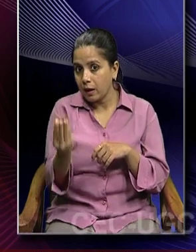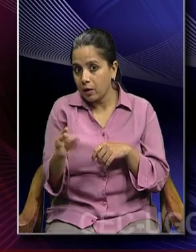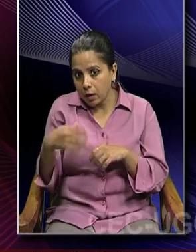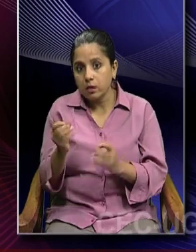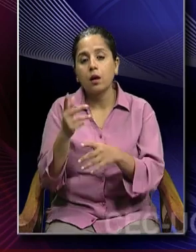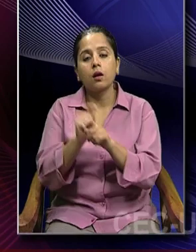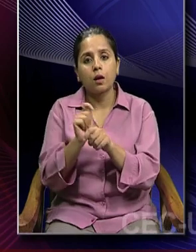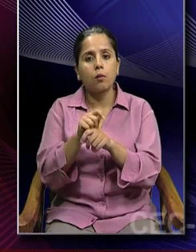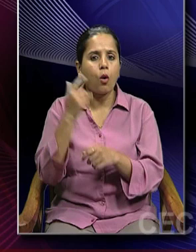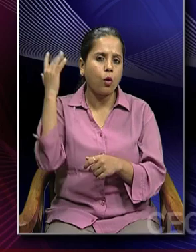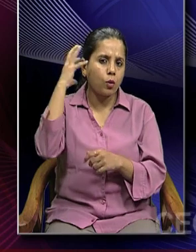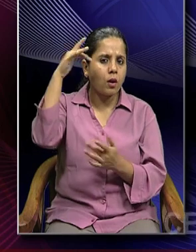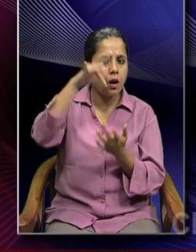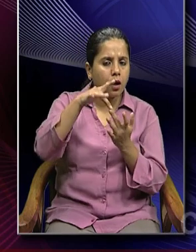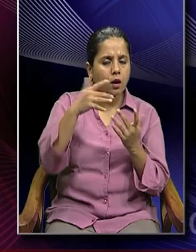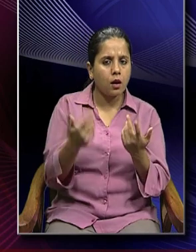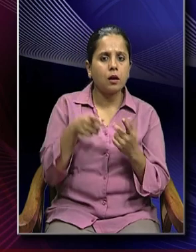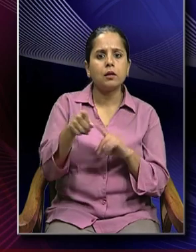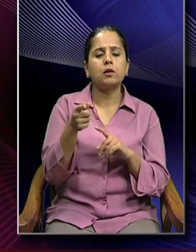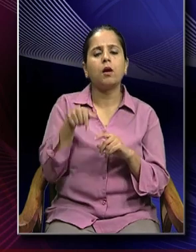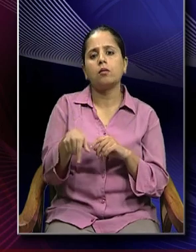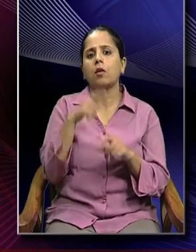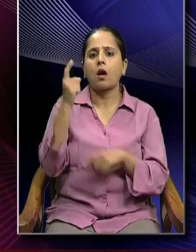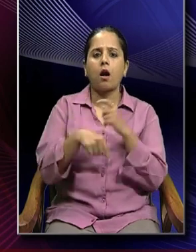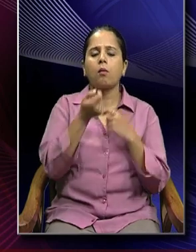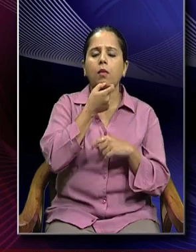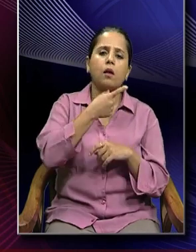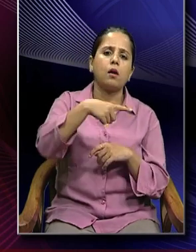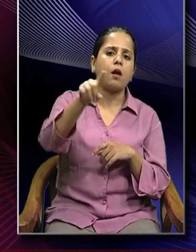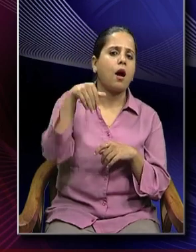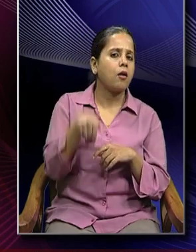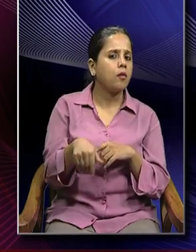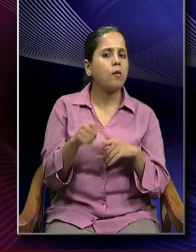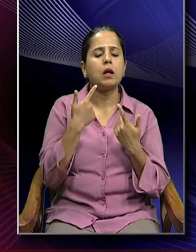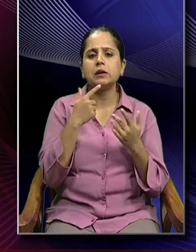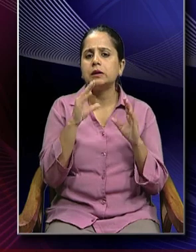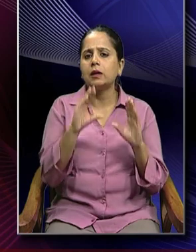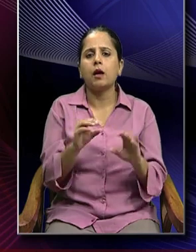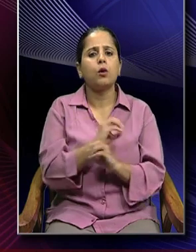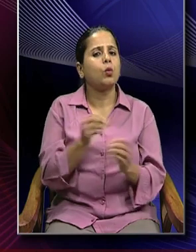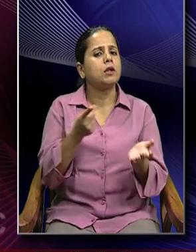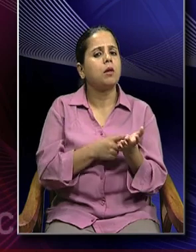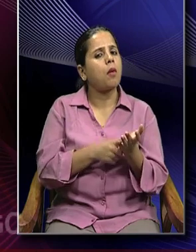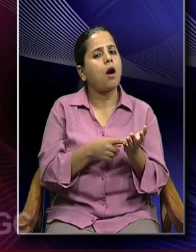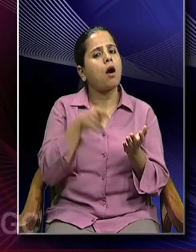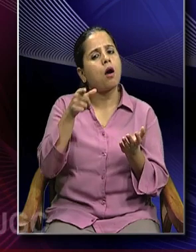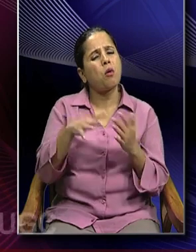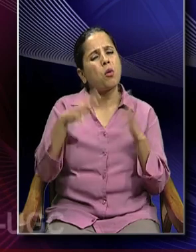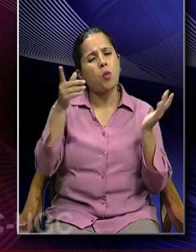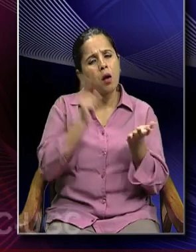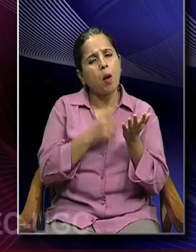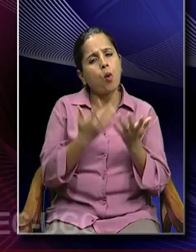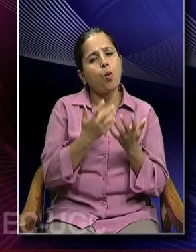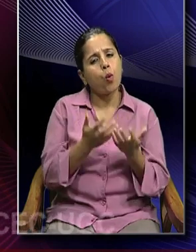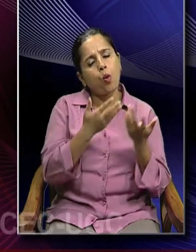of evergreen industry where there is no dearth of demand, huge demand is there in the